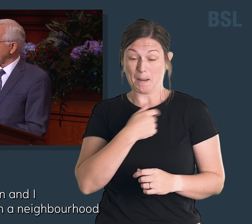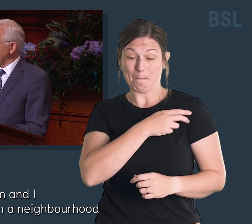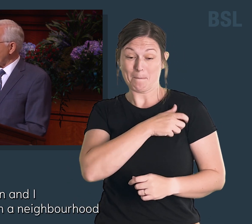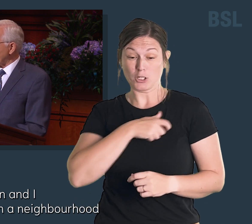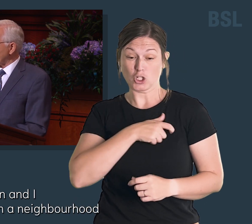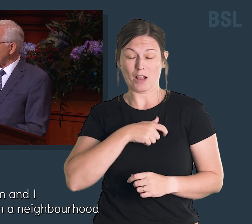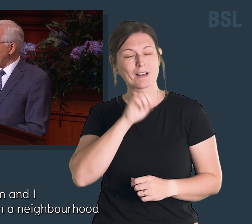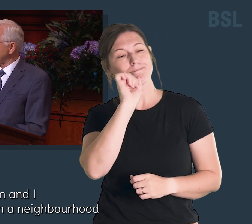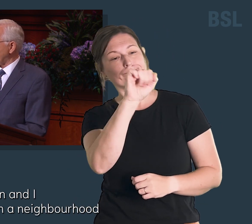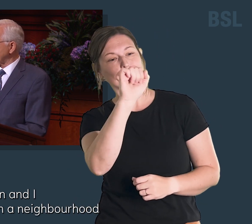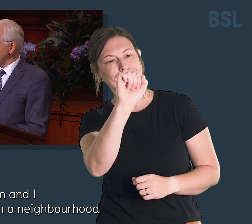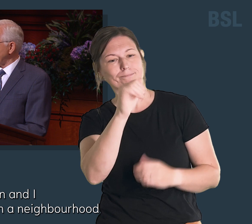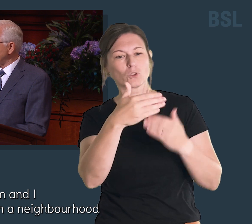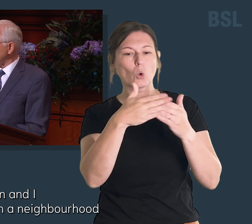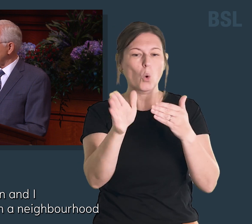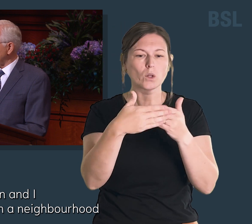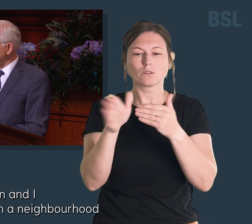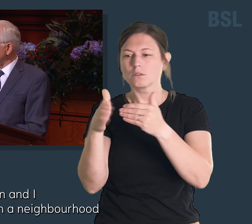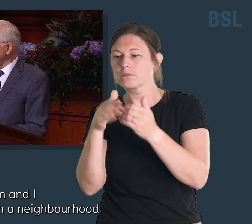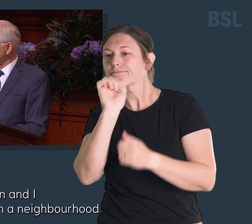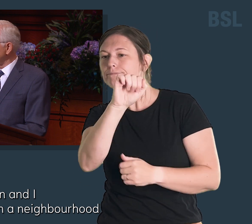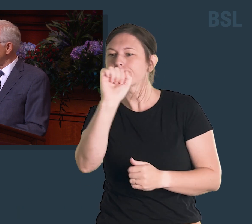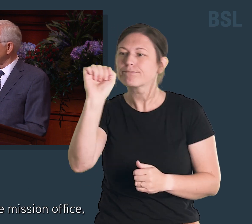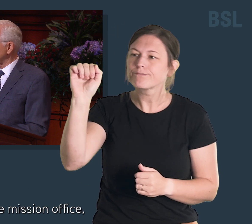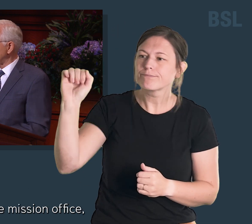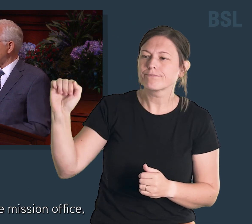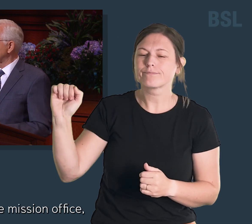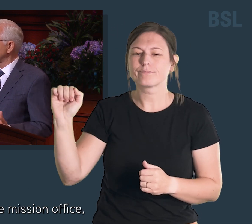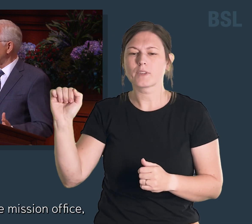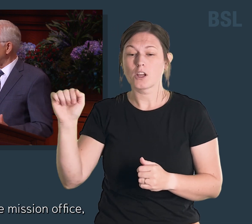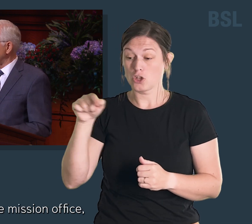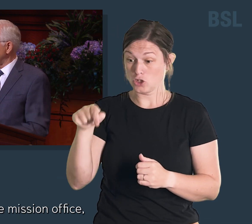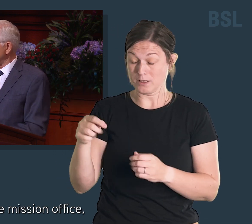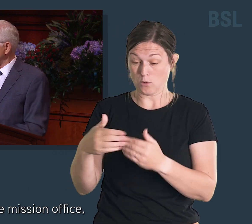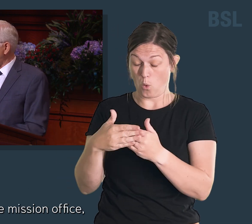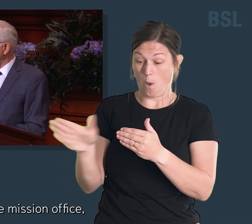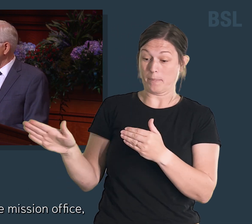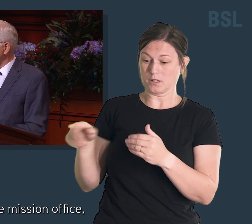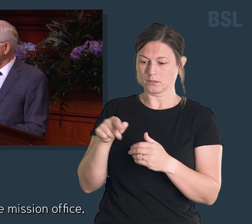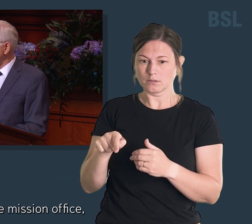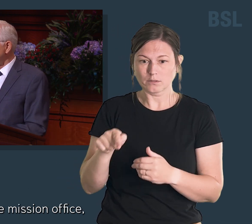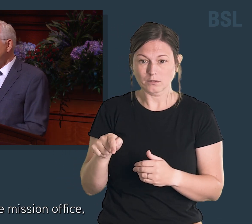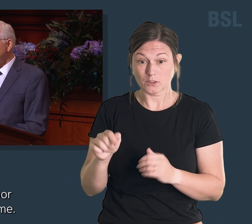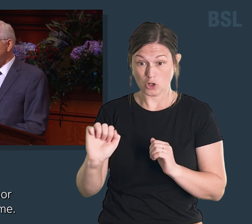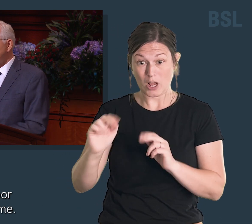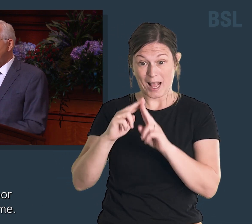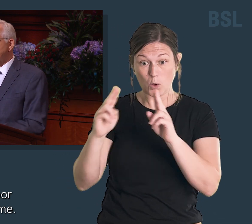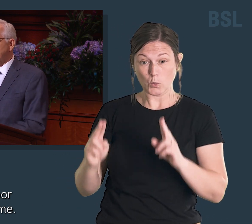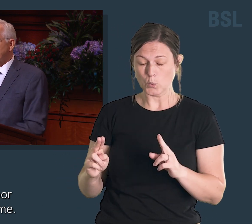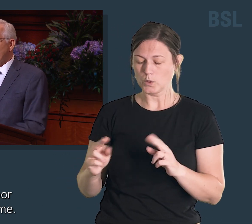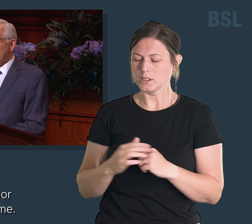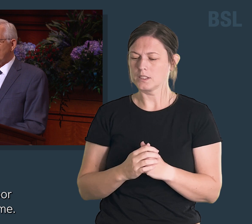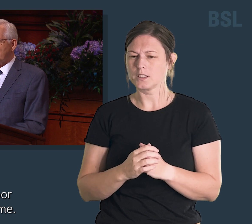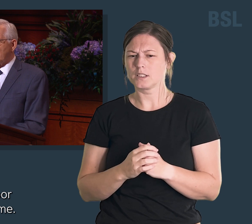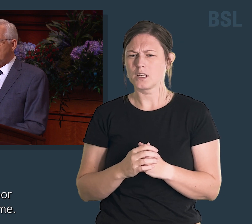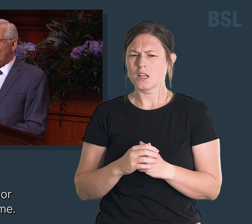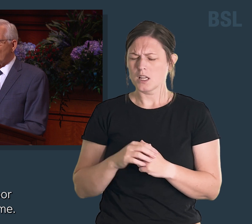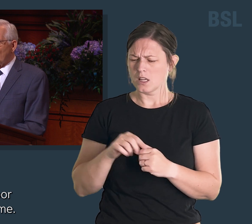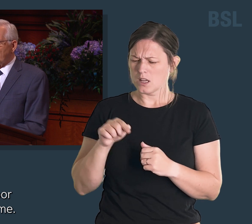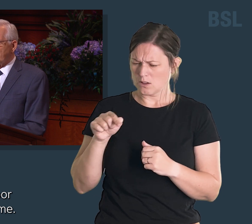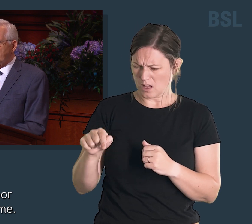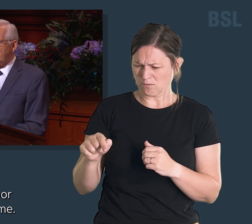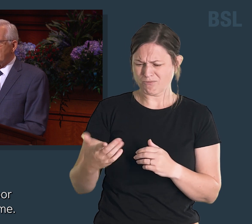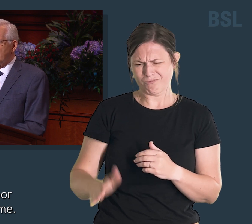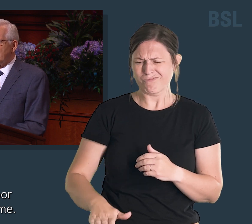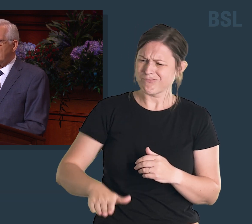companion and I were contacting people in a neighborhood just blocks away from the mission office, and she answered the door when we came to